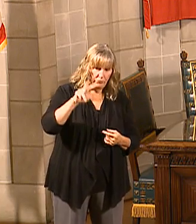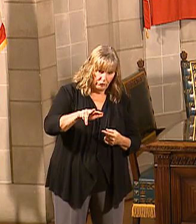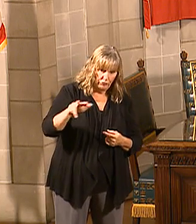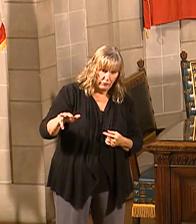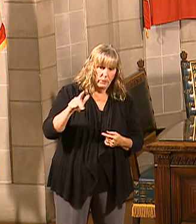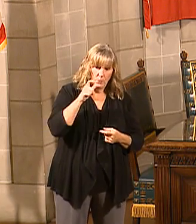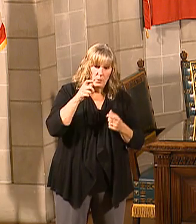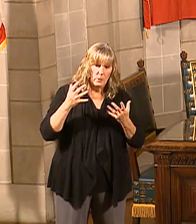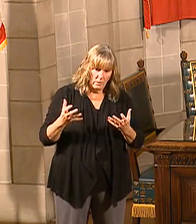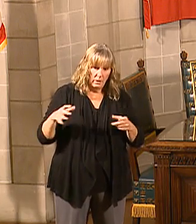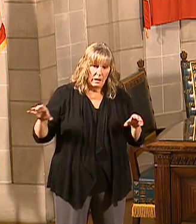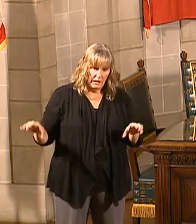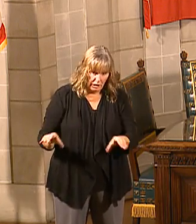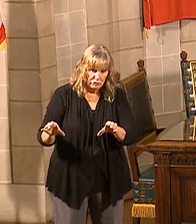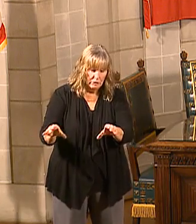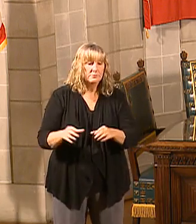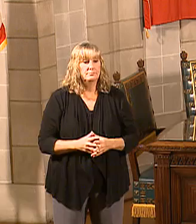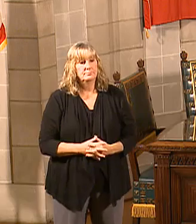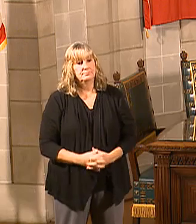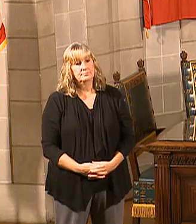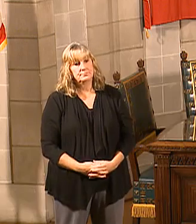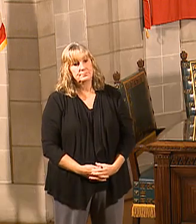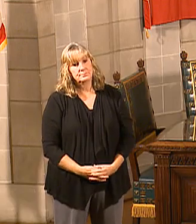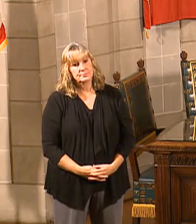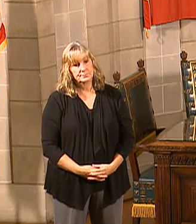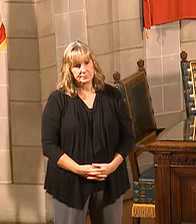want to take action on this.